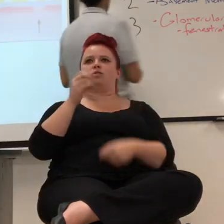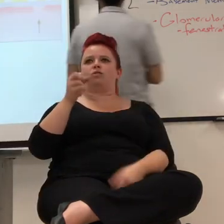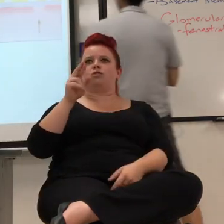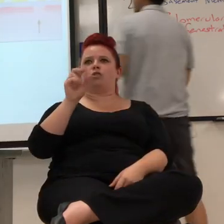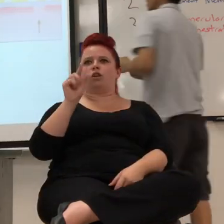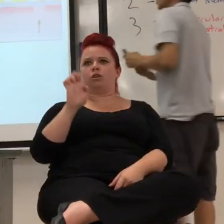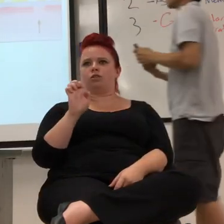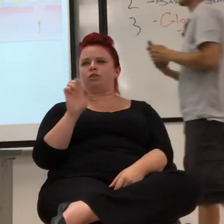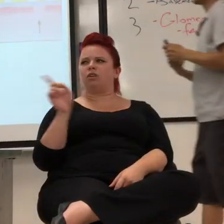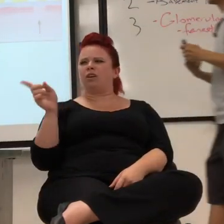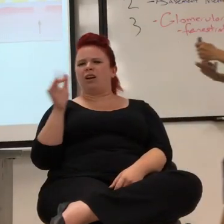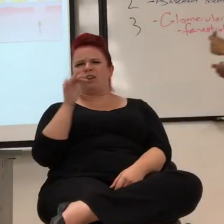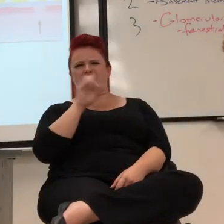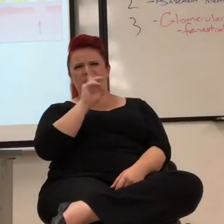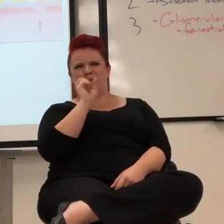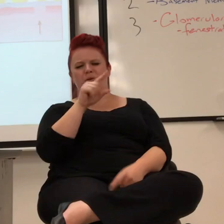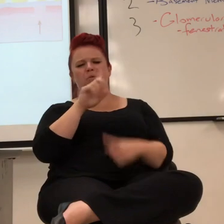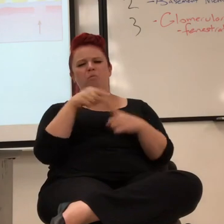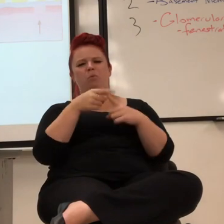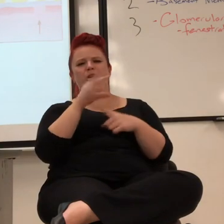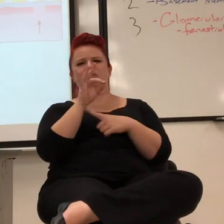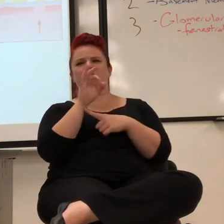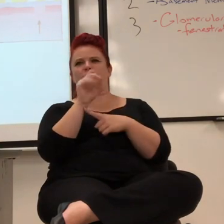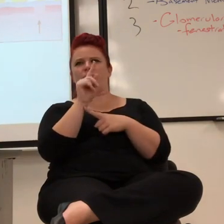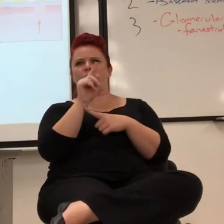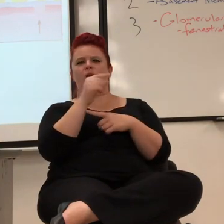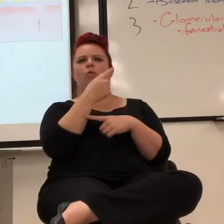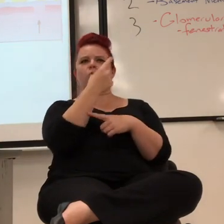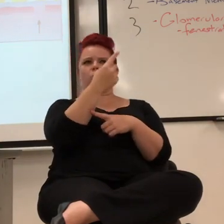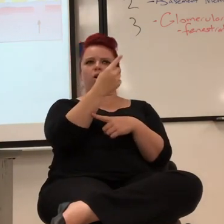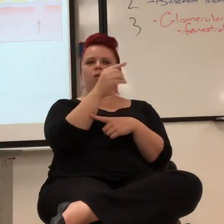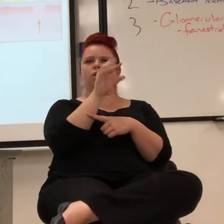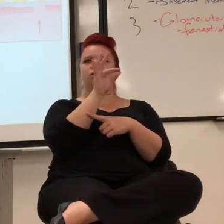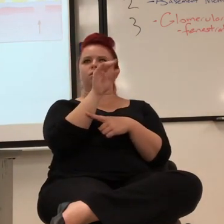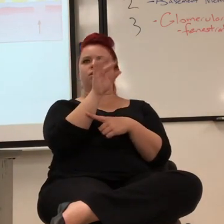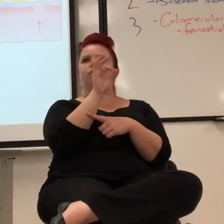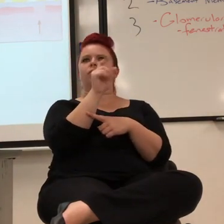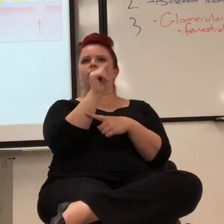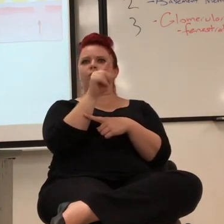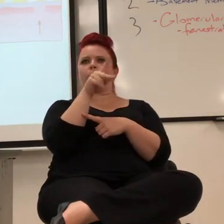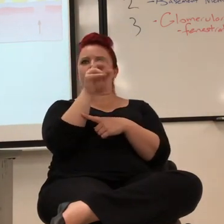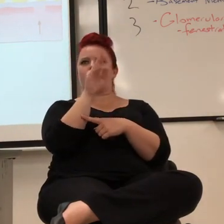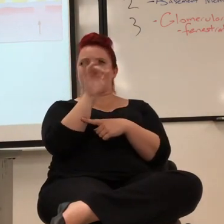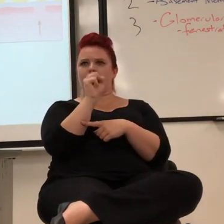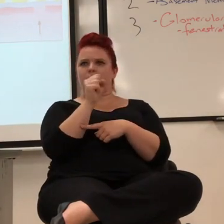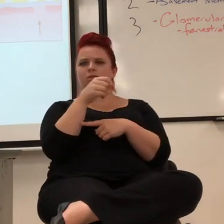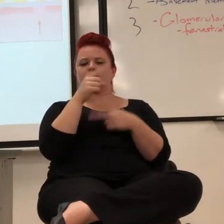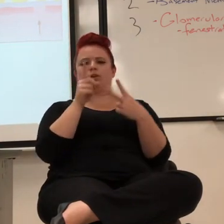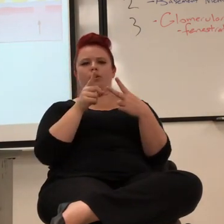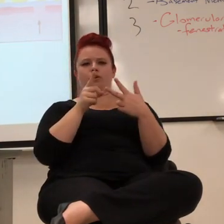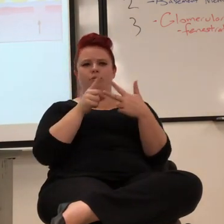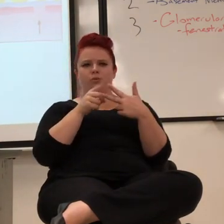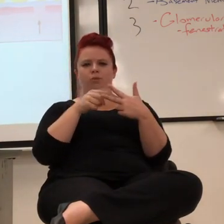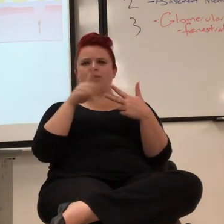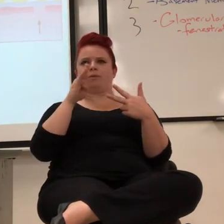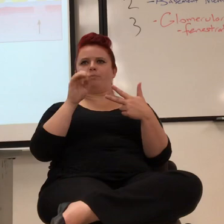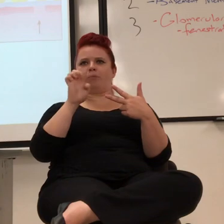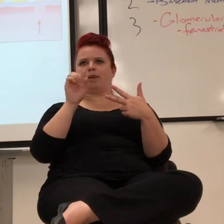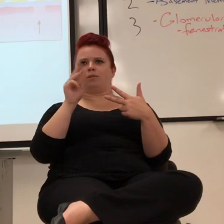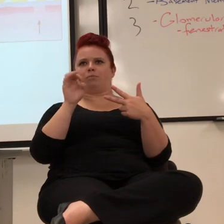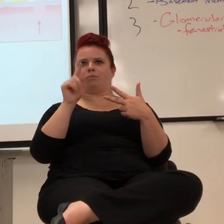professor? Yeah. One is the foot process, two is the basement membrane, and three is the glomerular. Yeah, exactly.